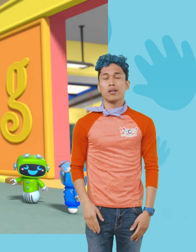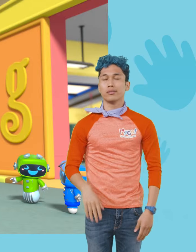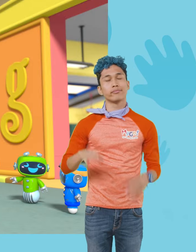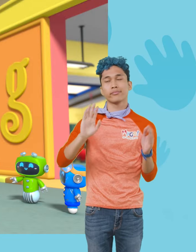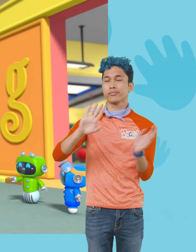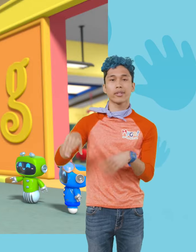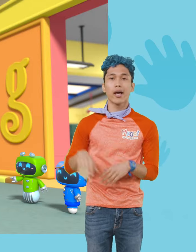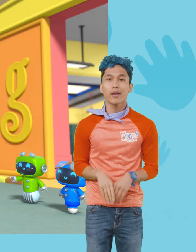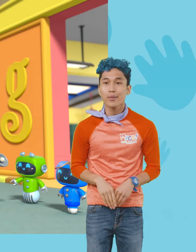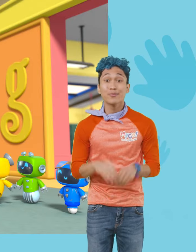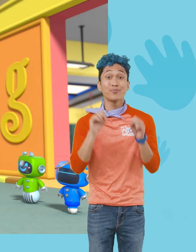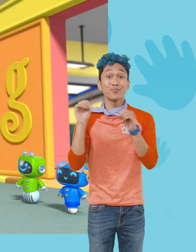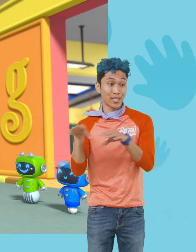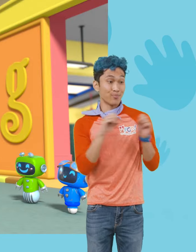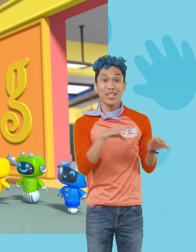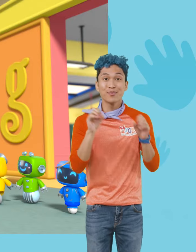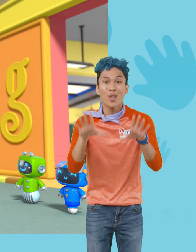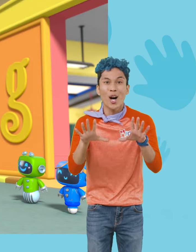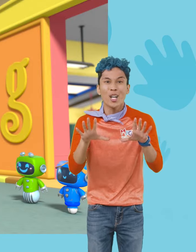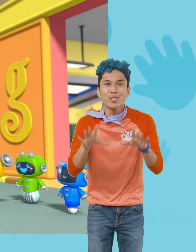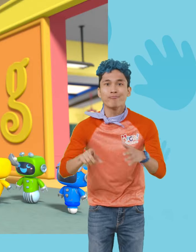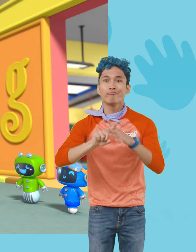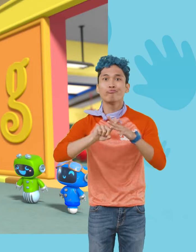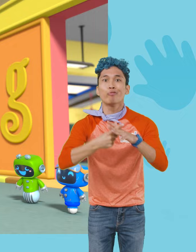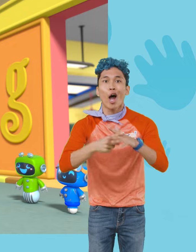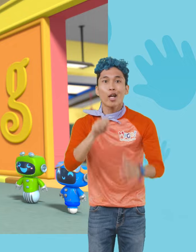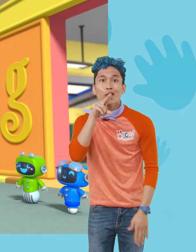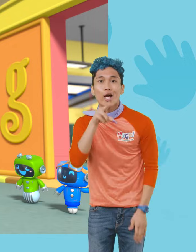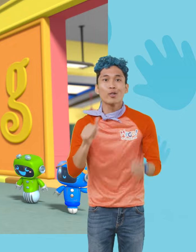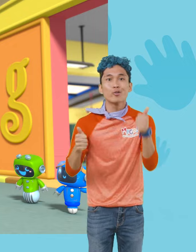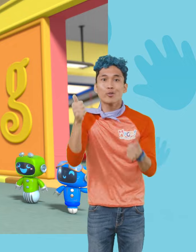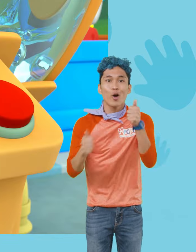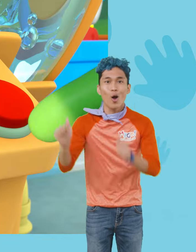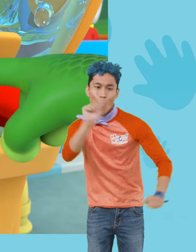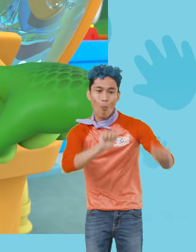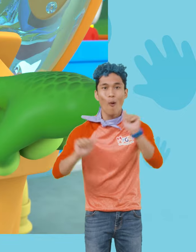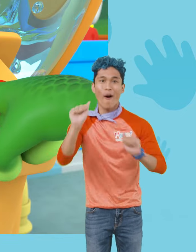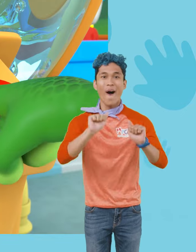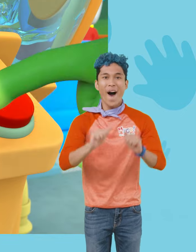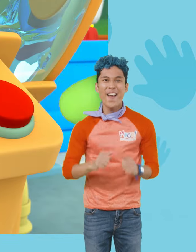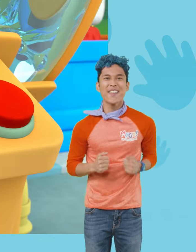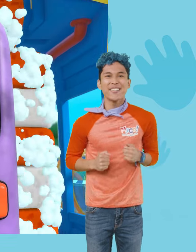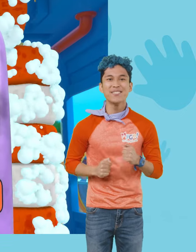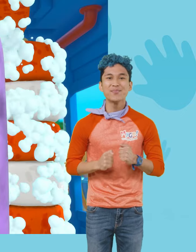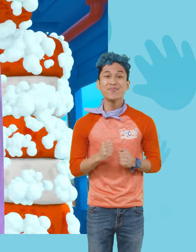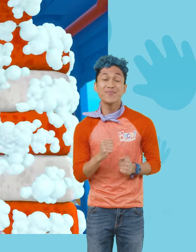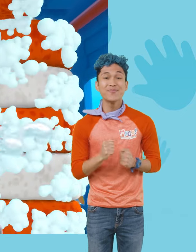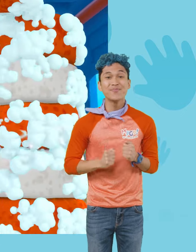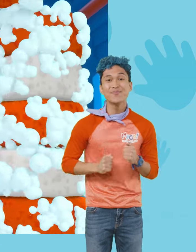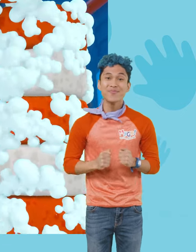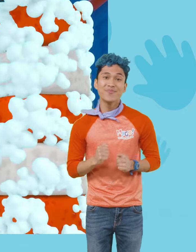Never mind! Splish, splash, splosh! Activate Gecko's car wash!